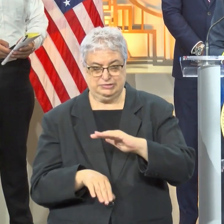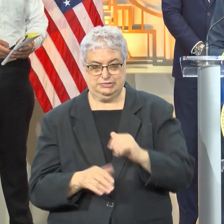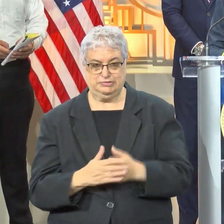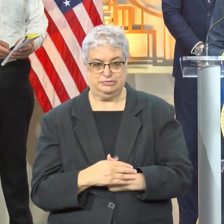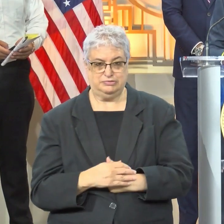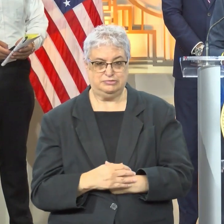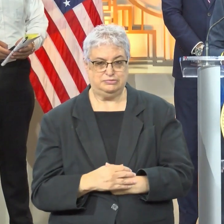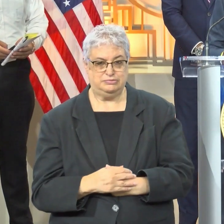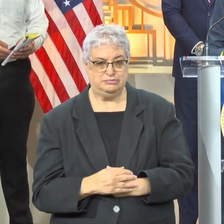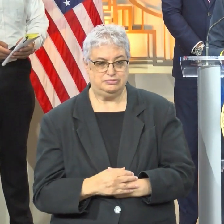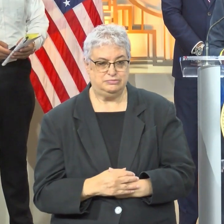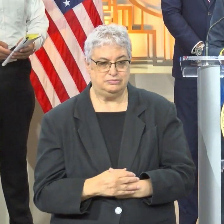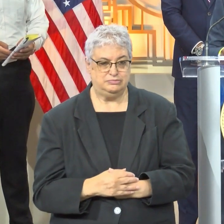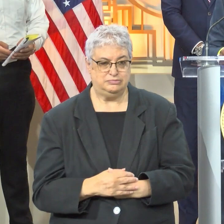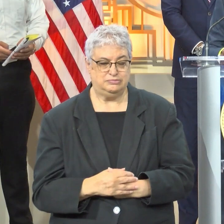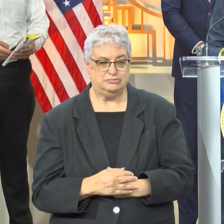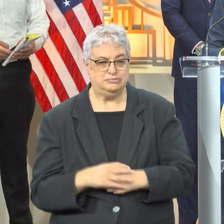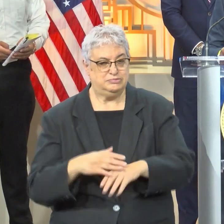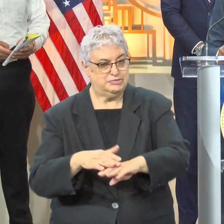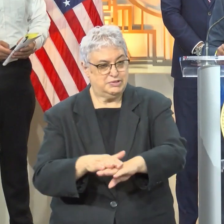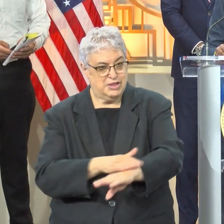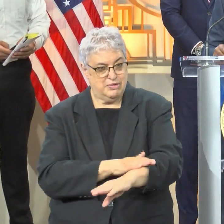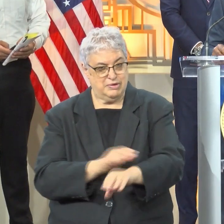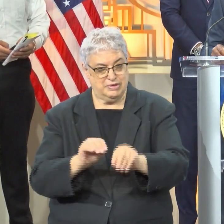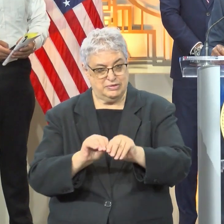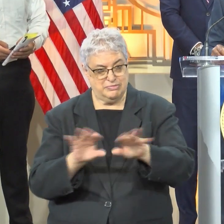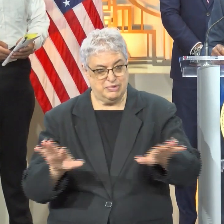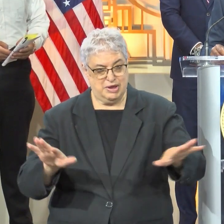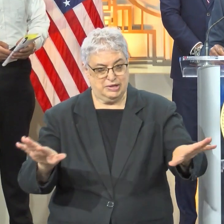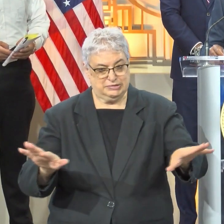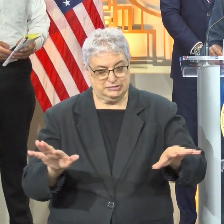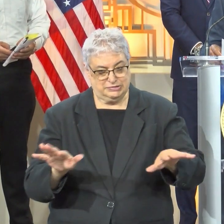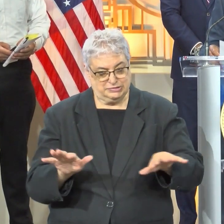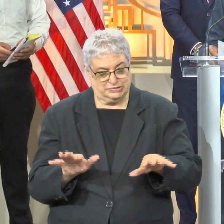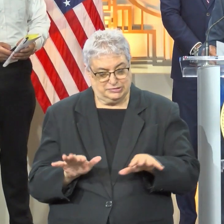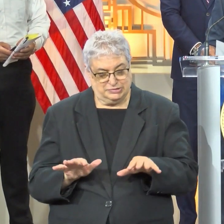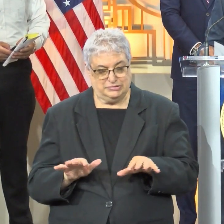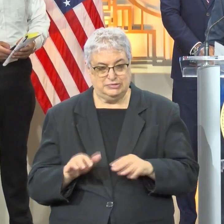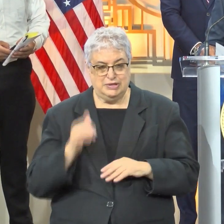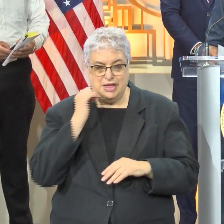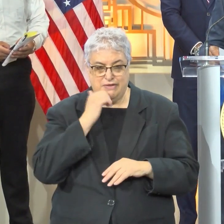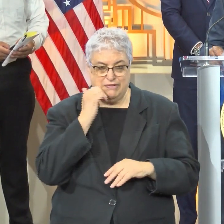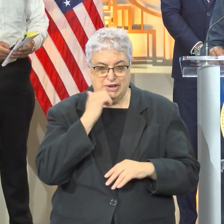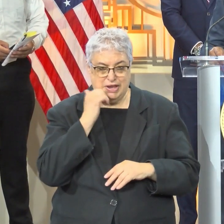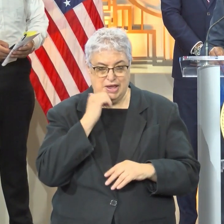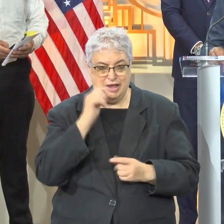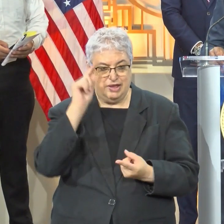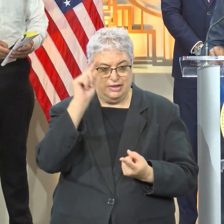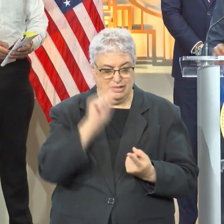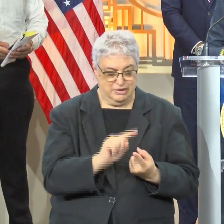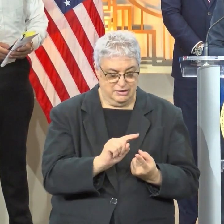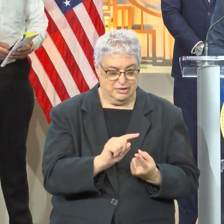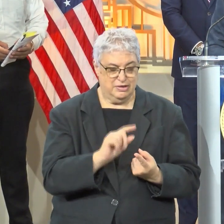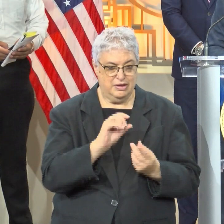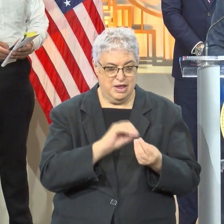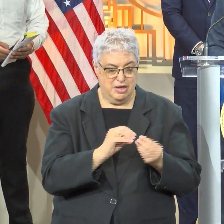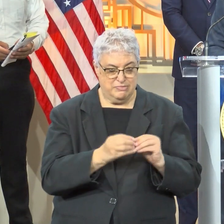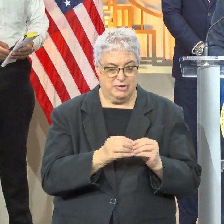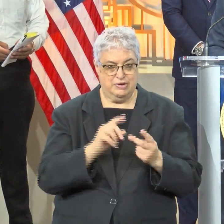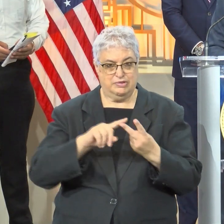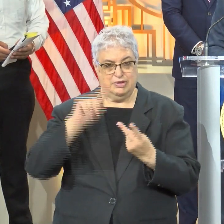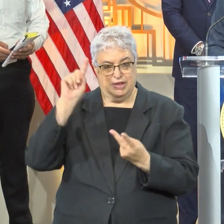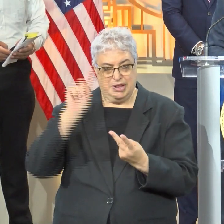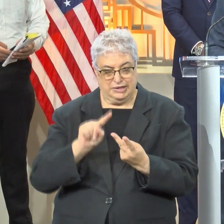than that. And slowing the spread, reducing the number of positive daily cases, and lowering the positivity rate,